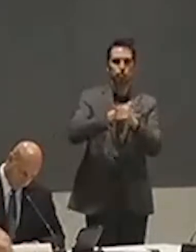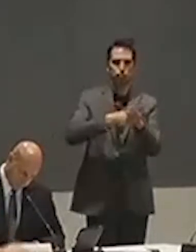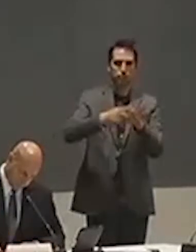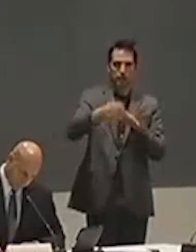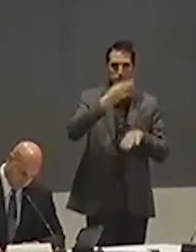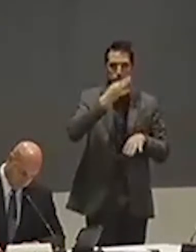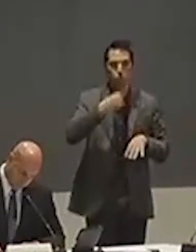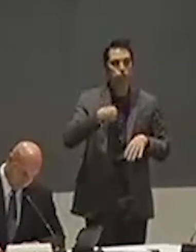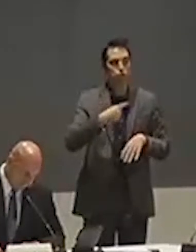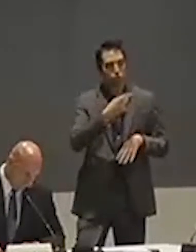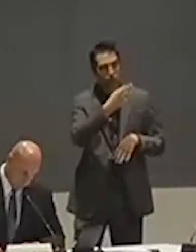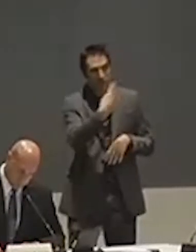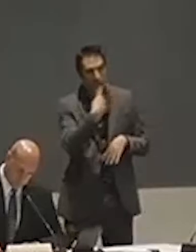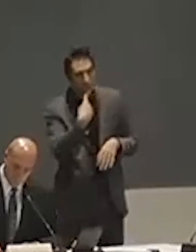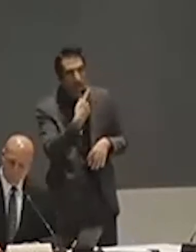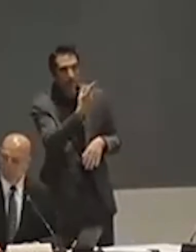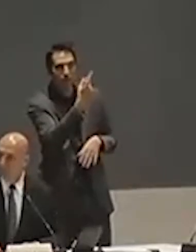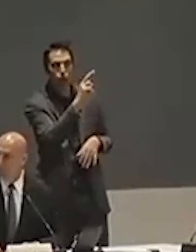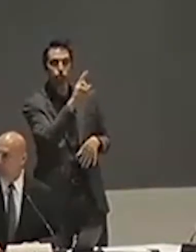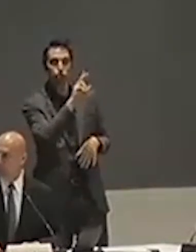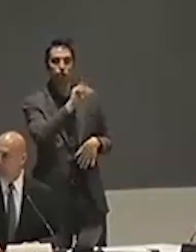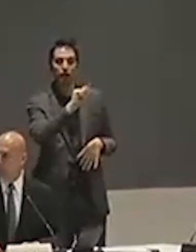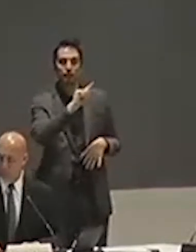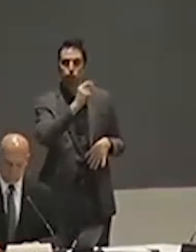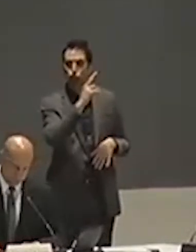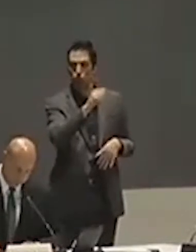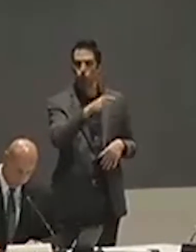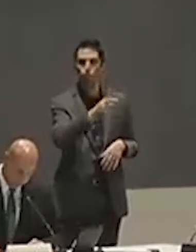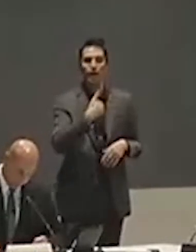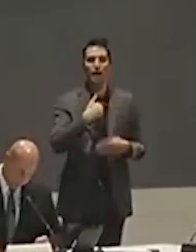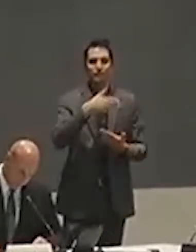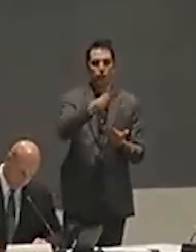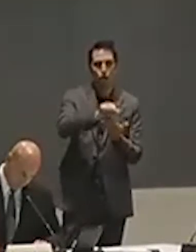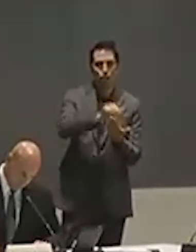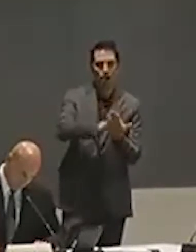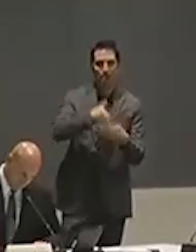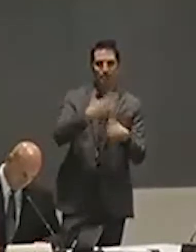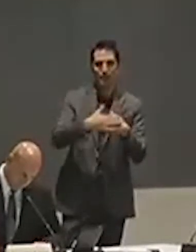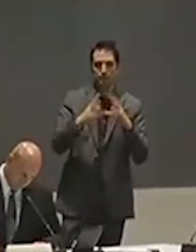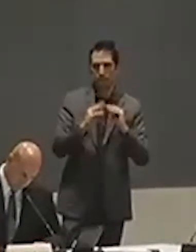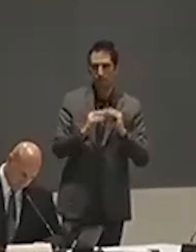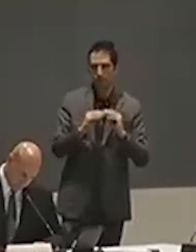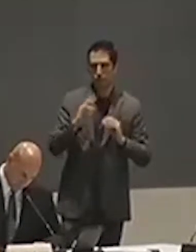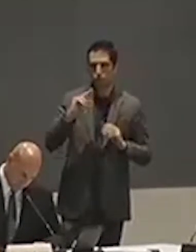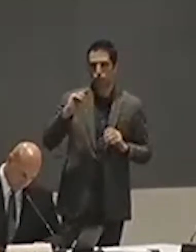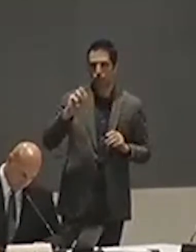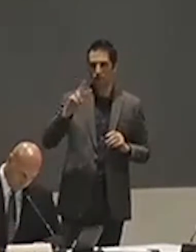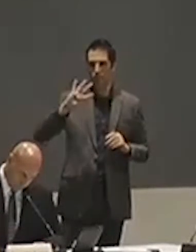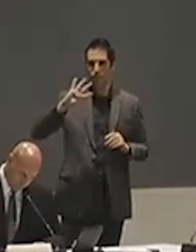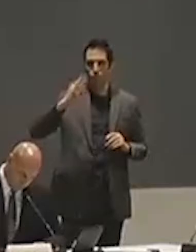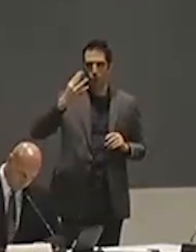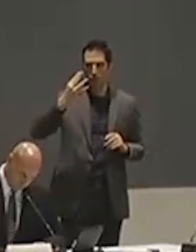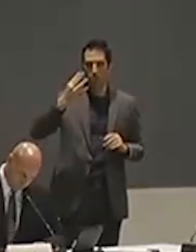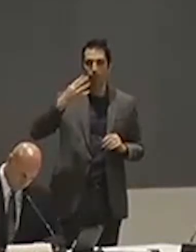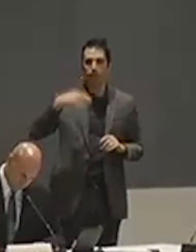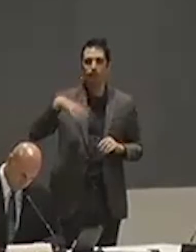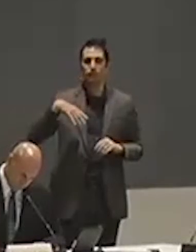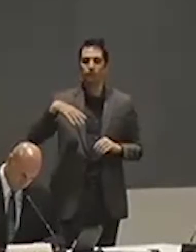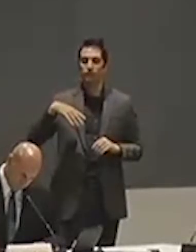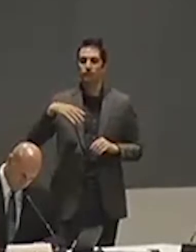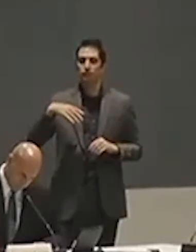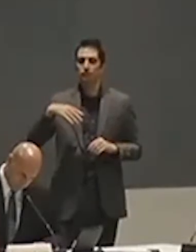like Dr. Tisha said, we're fortunate to have them. You have on your agenda, the next meeting is on the November the 4th,